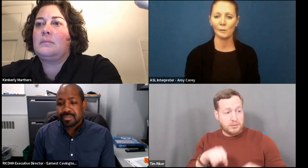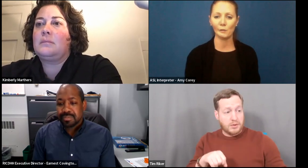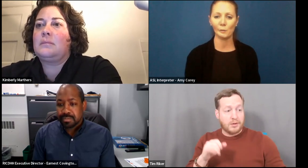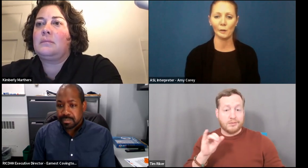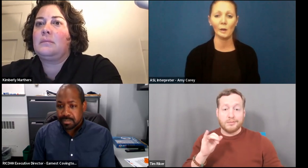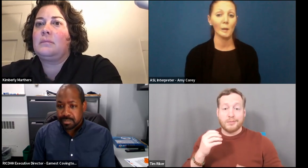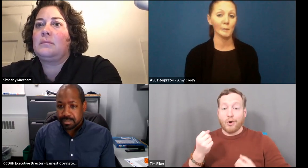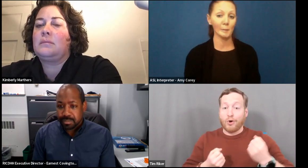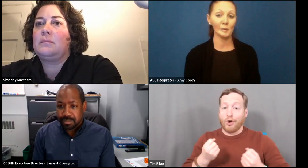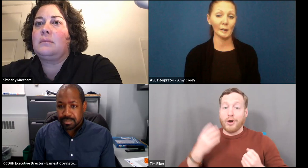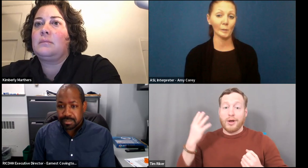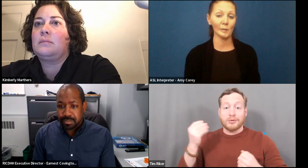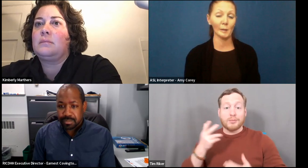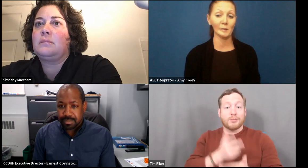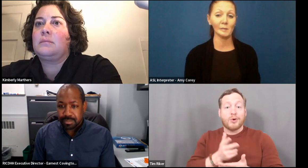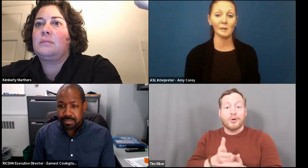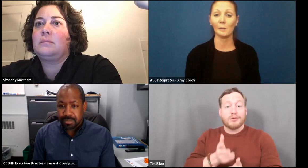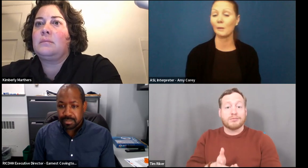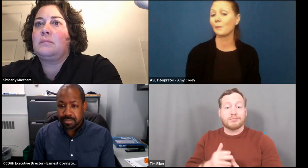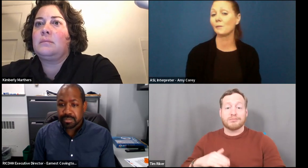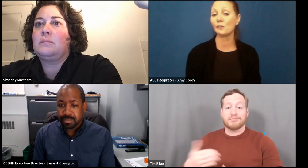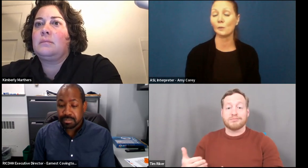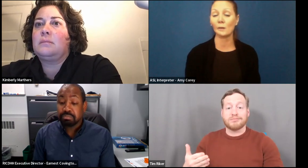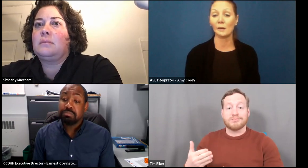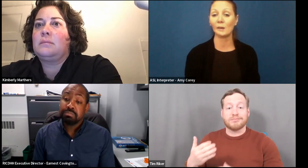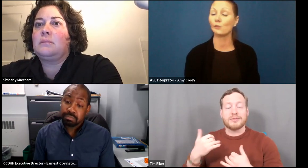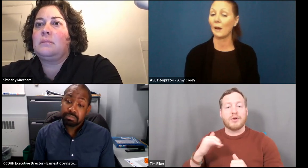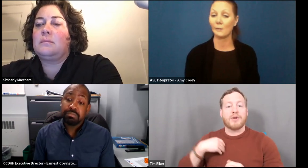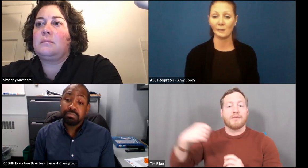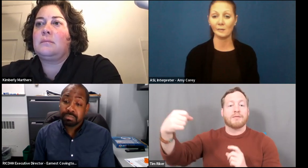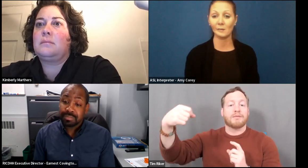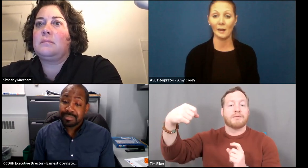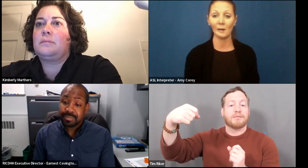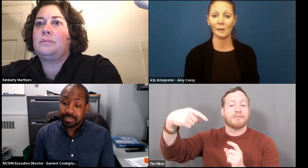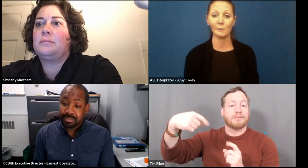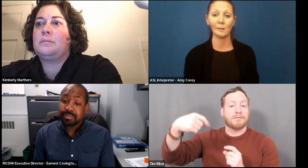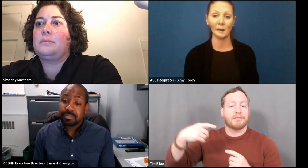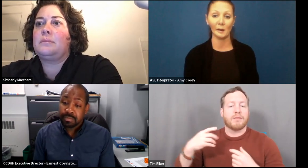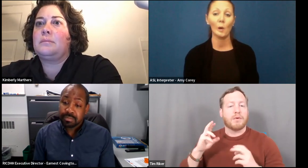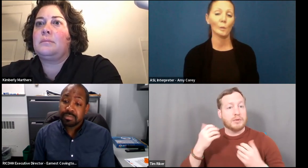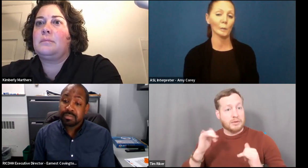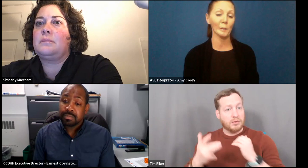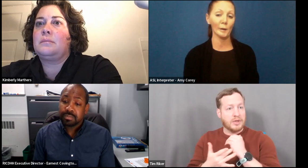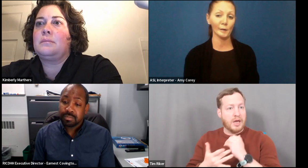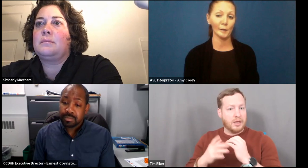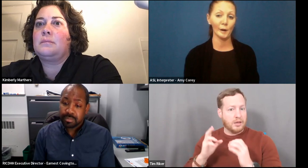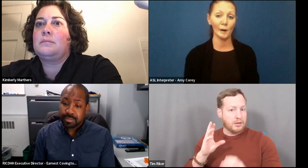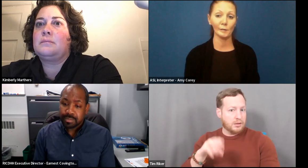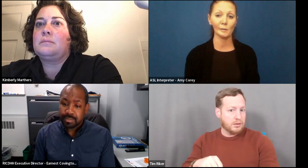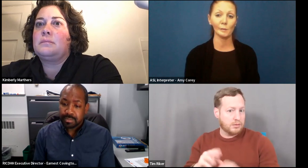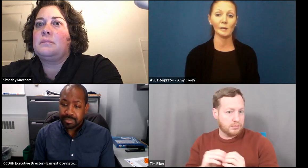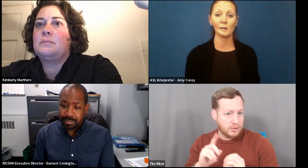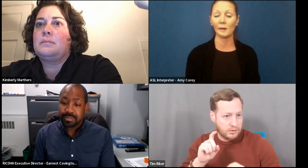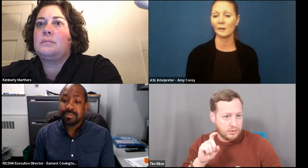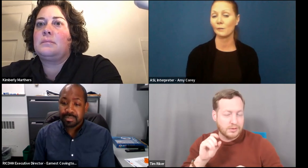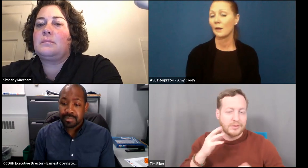more comfortable. Maybe checking with them and seeing, maybe even doing like a drive-in style meeting where we park in our cars